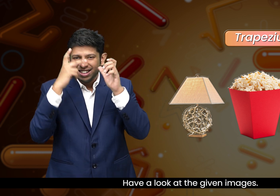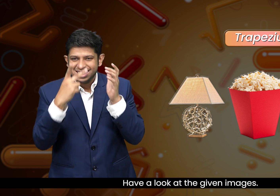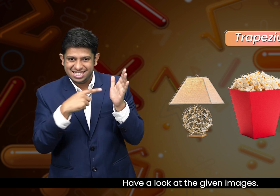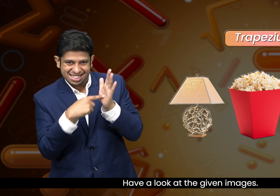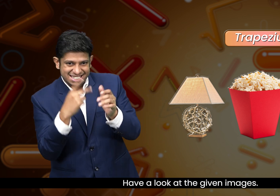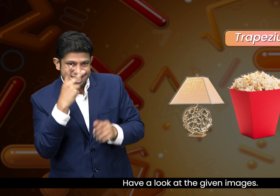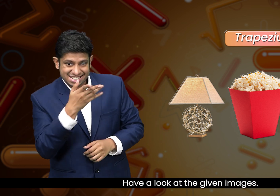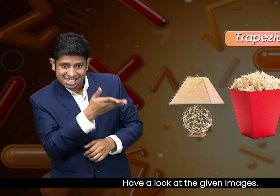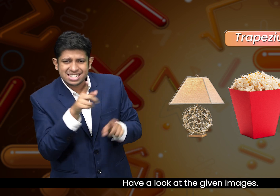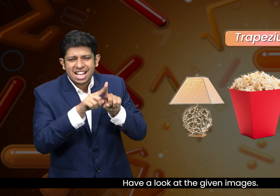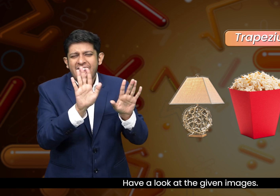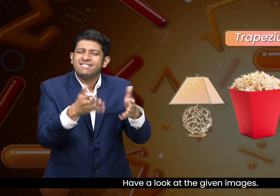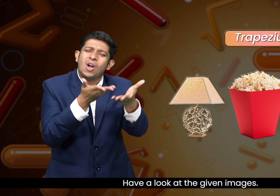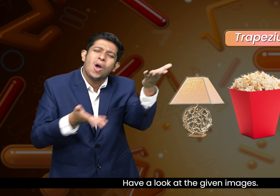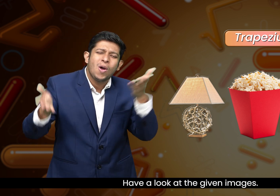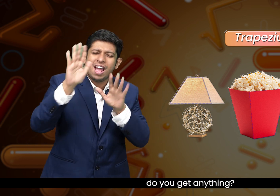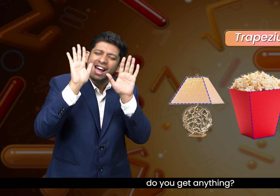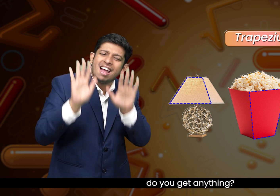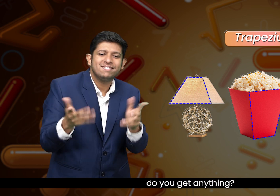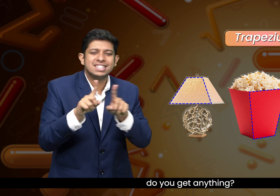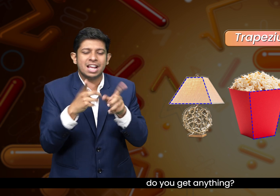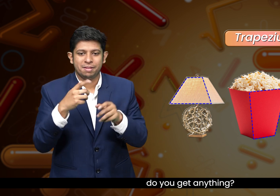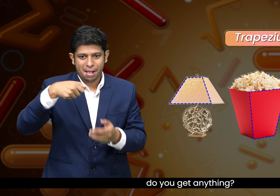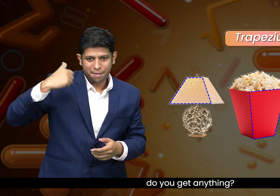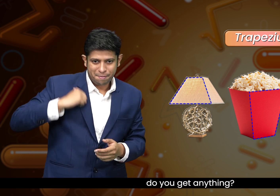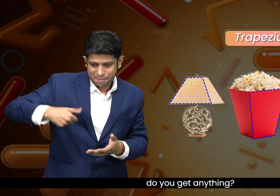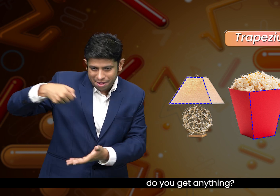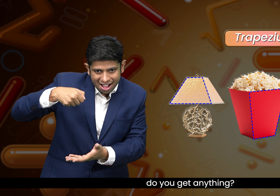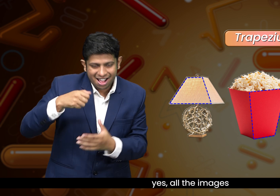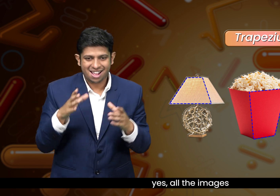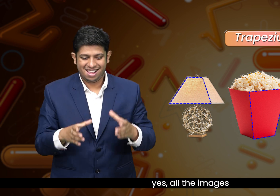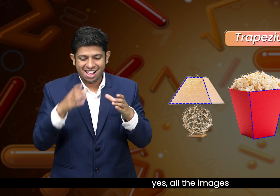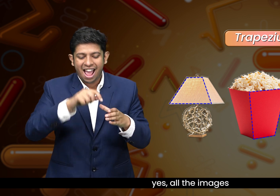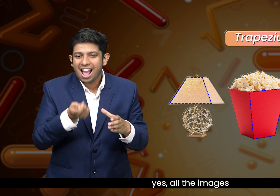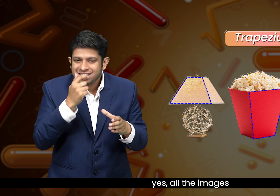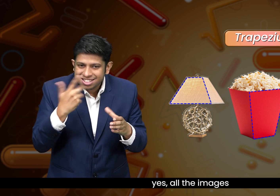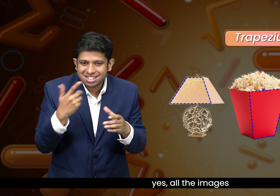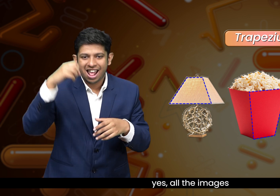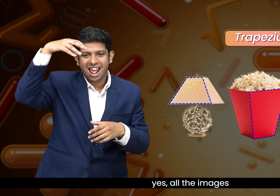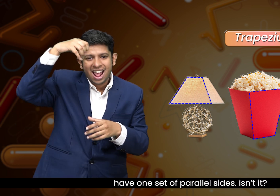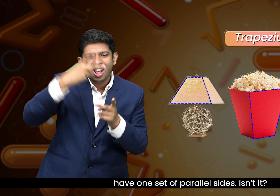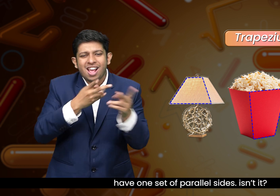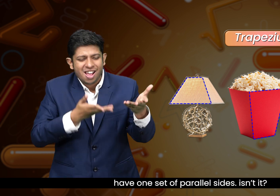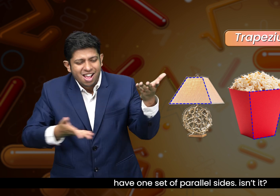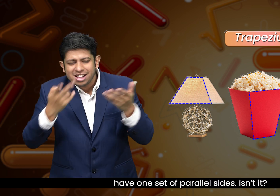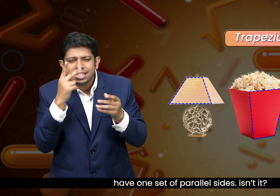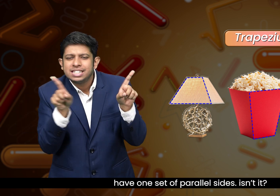Have a look at the given images. Do you get anything? Yes, all the images have one set of